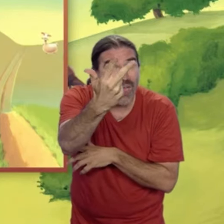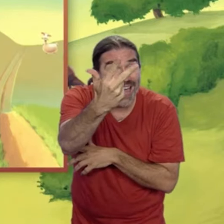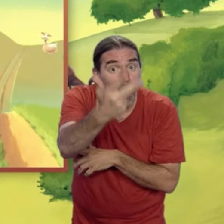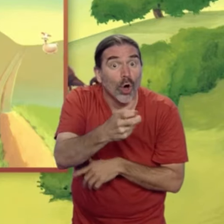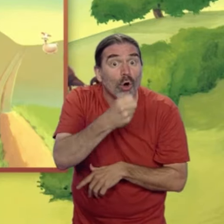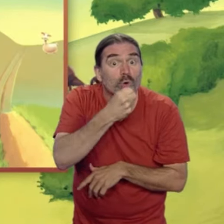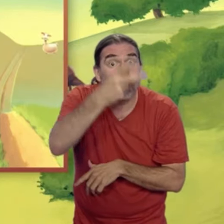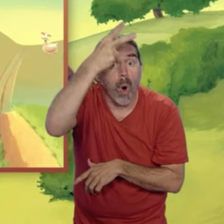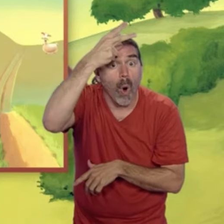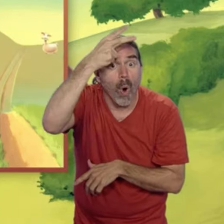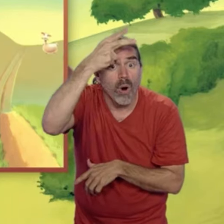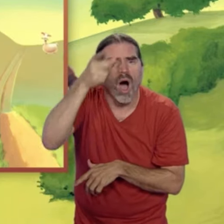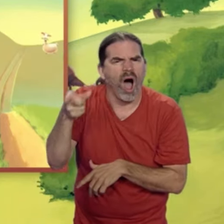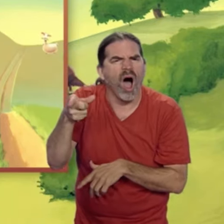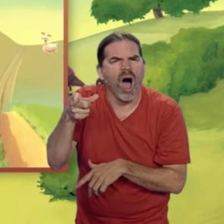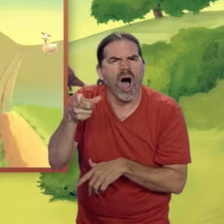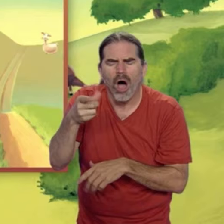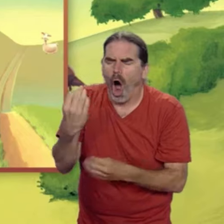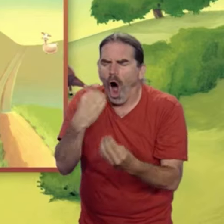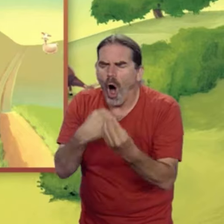And he went lumbering off up the hillside.